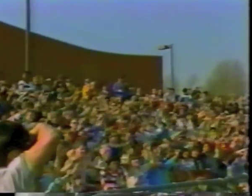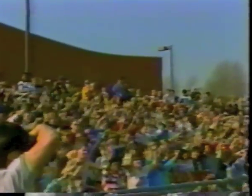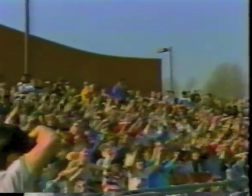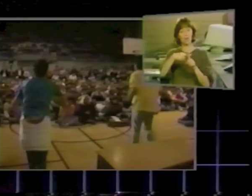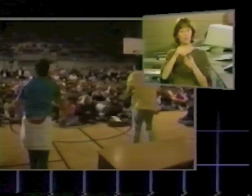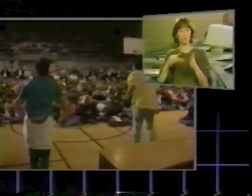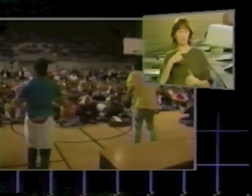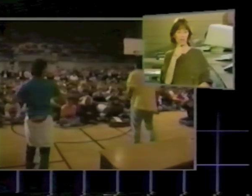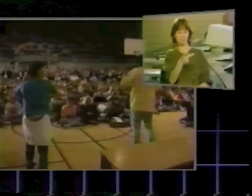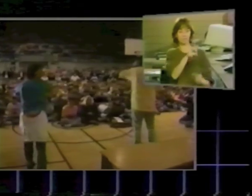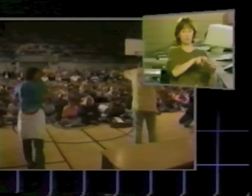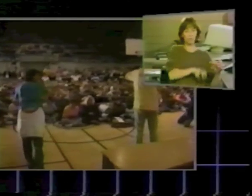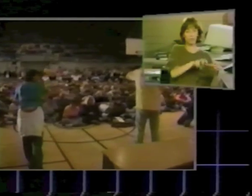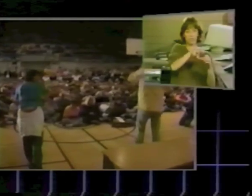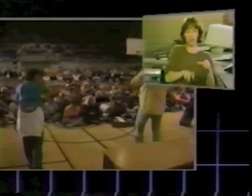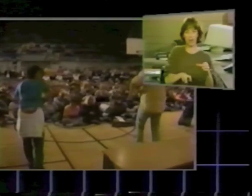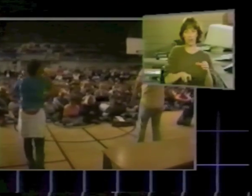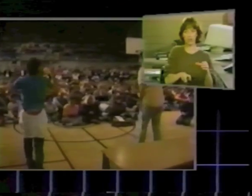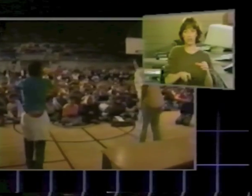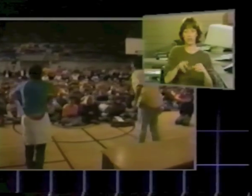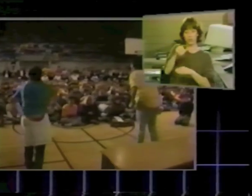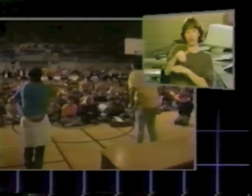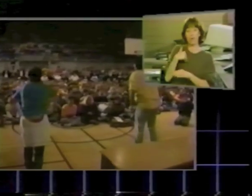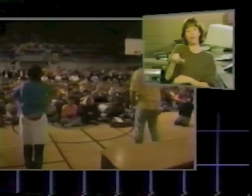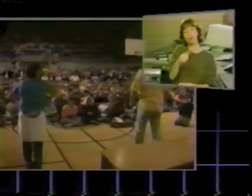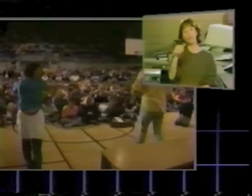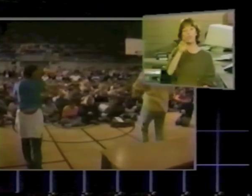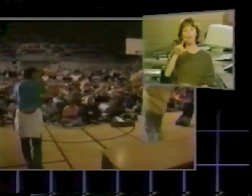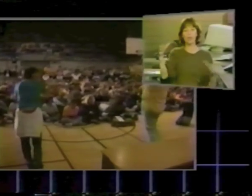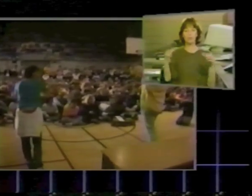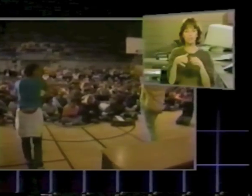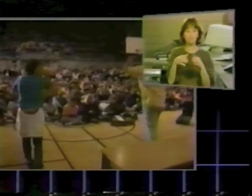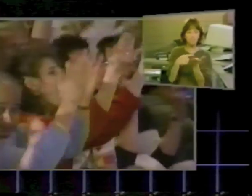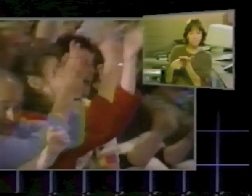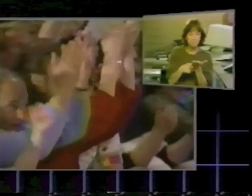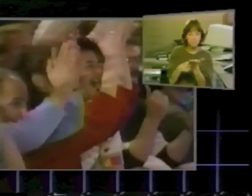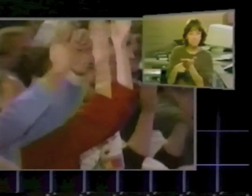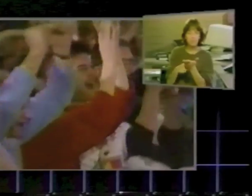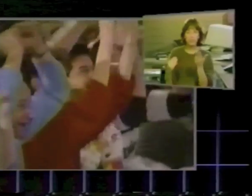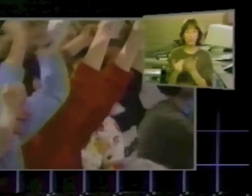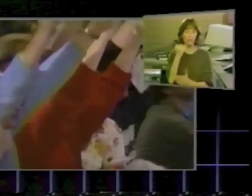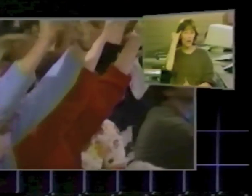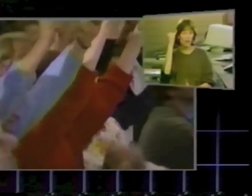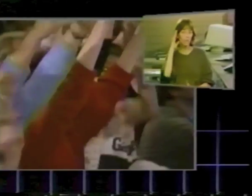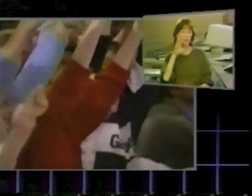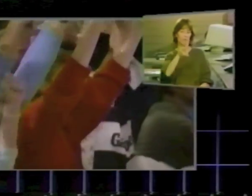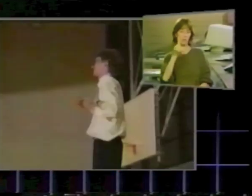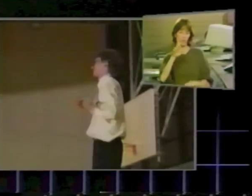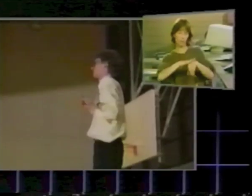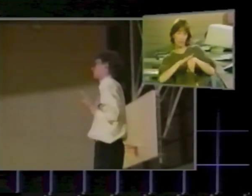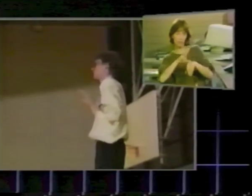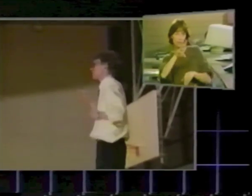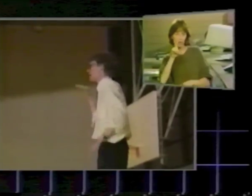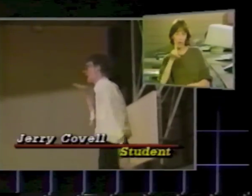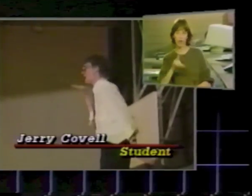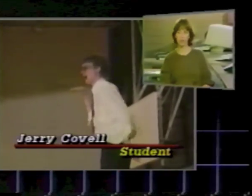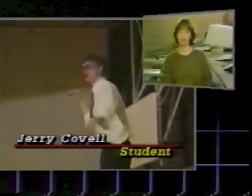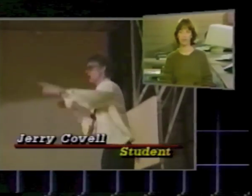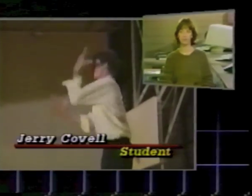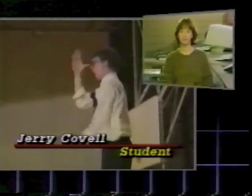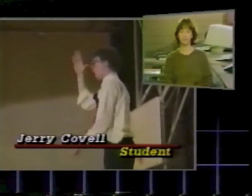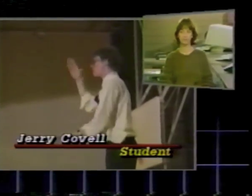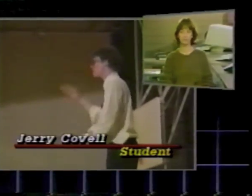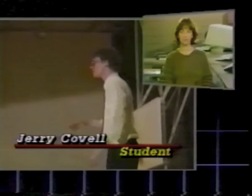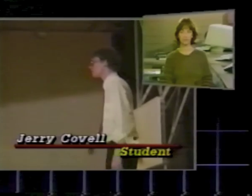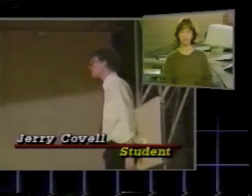Gallaudet educators... Evening rally, a new strategy emerged as protest leaders asked the students to withdraw from Gallaudet. We want our